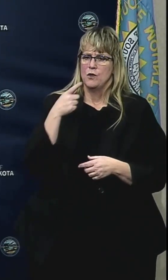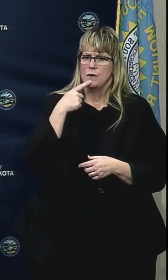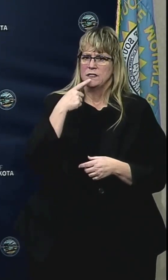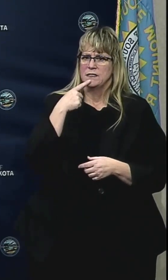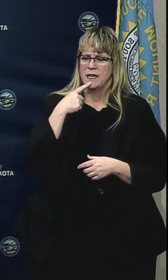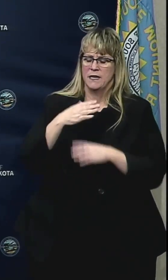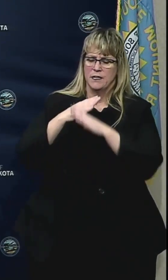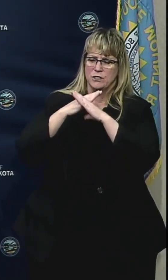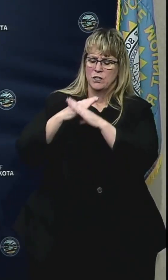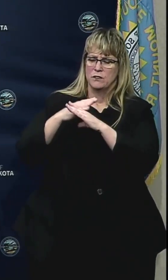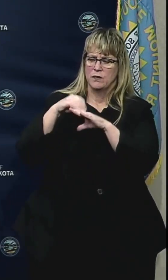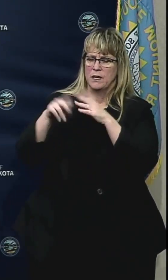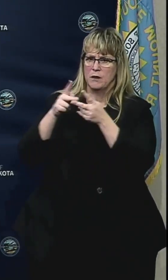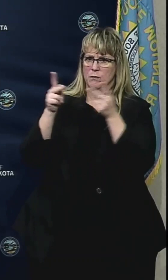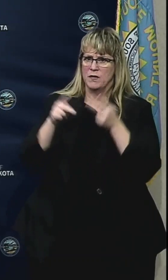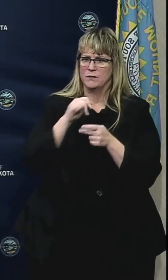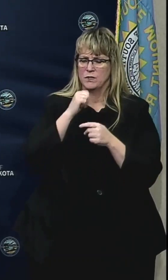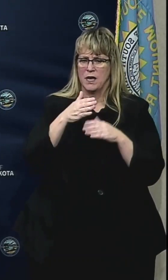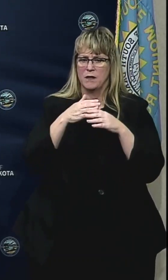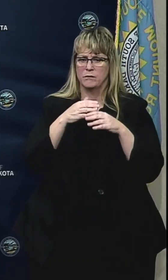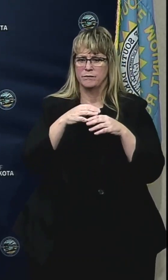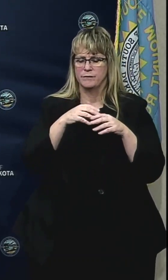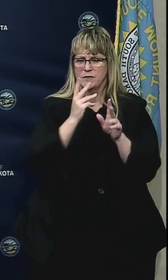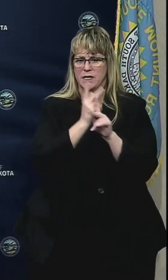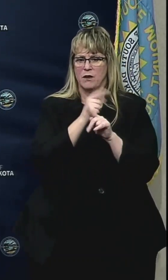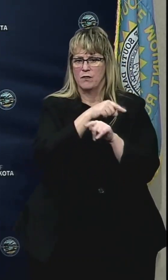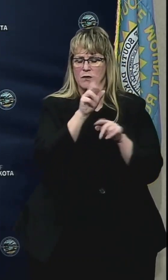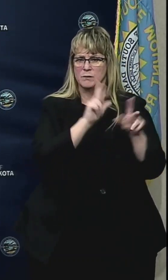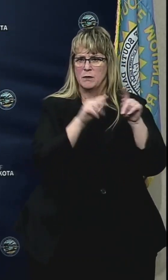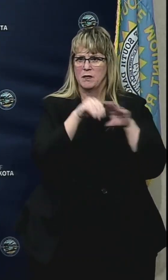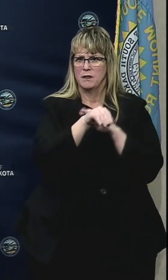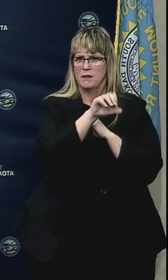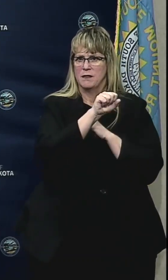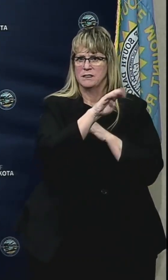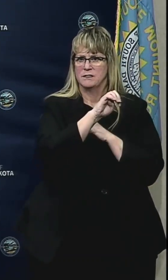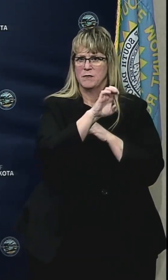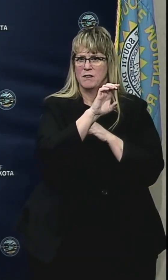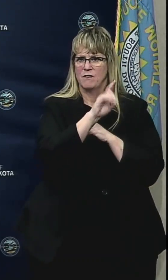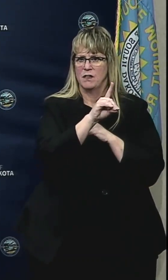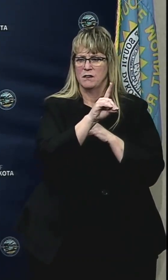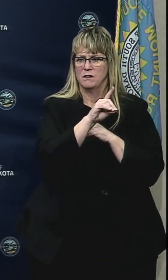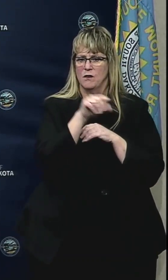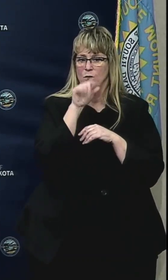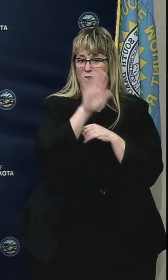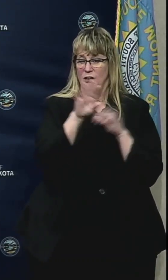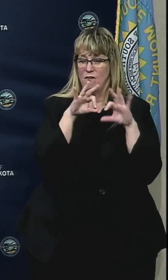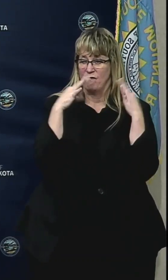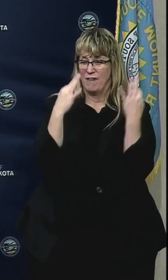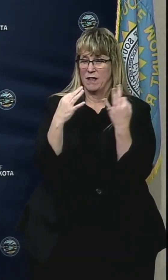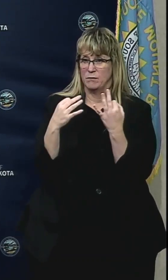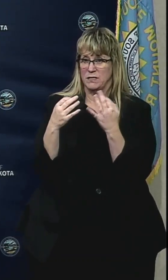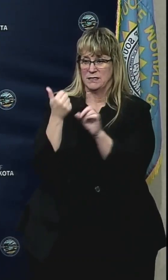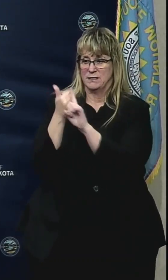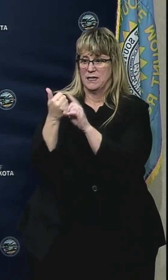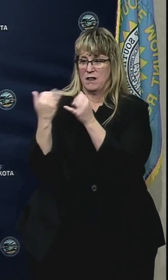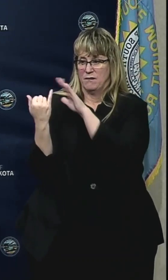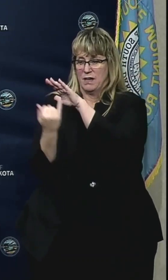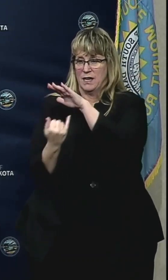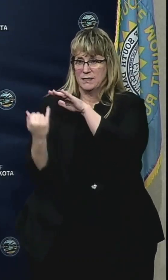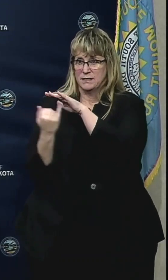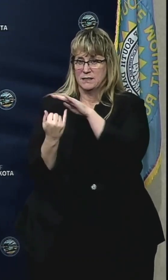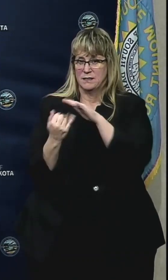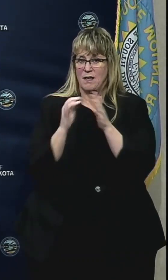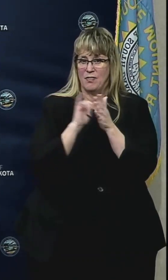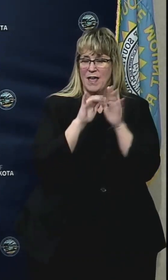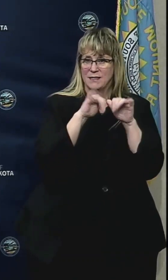not have protected the workers at the Smithfield plant. Were their family members self-isolating? Because that's the only way that those